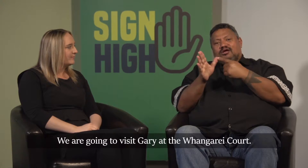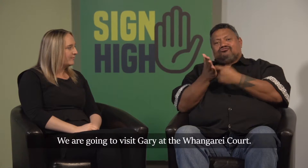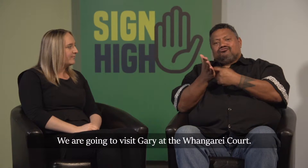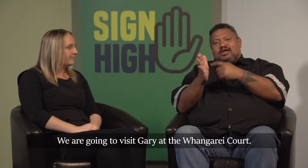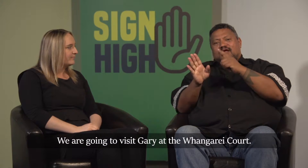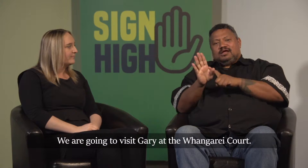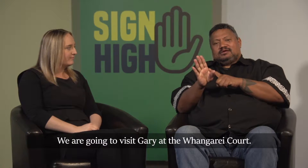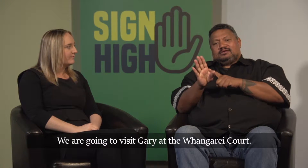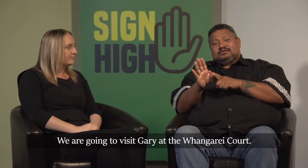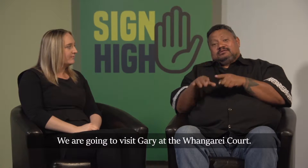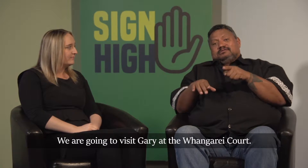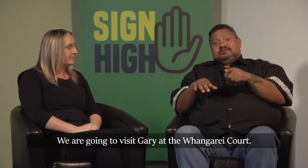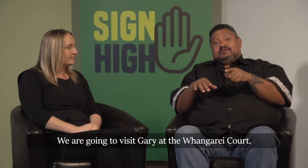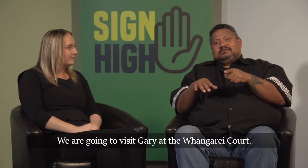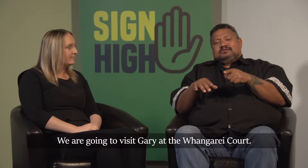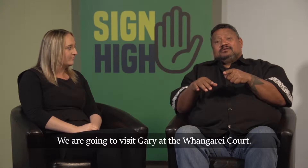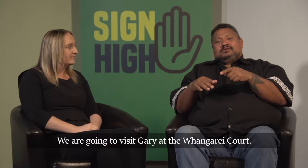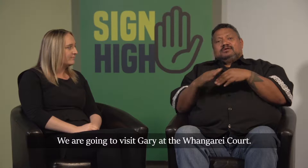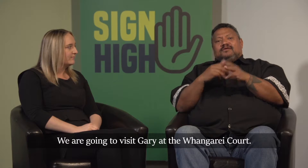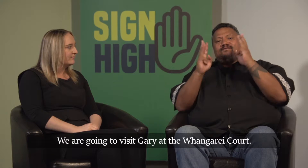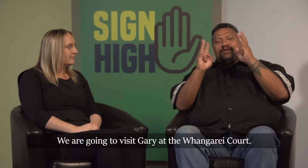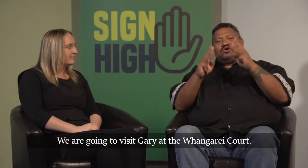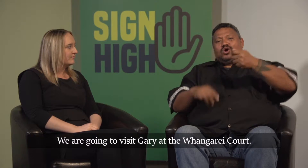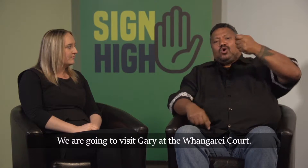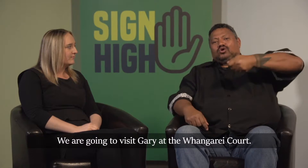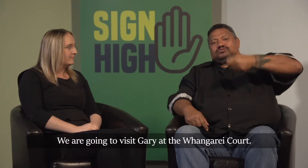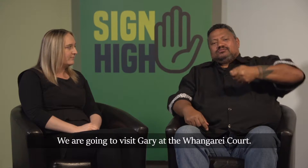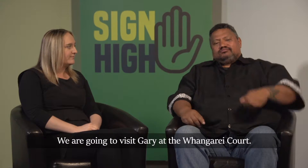We are going to visit Gary at the Whangarei Court.